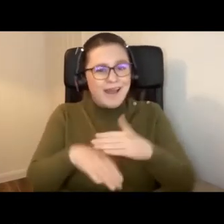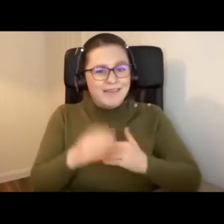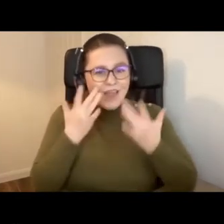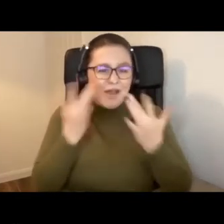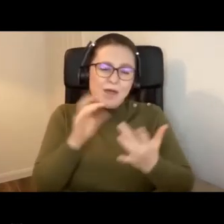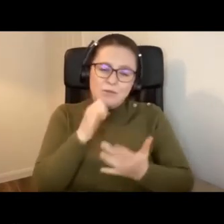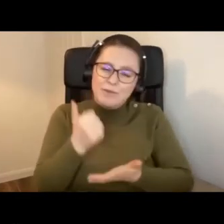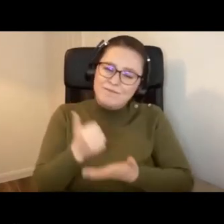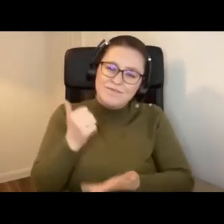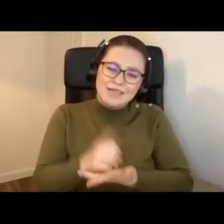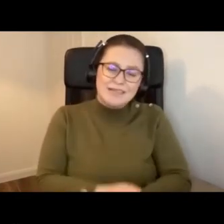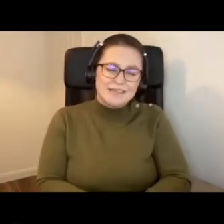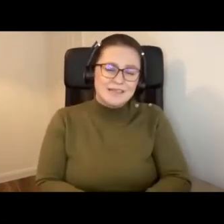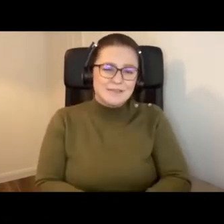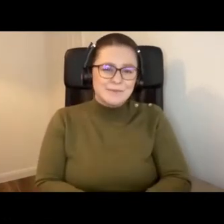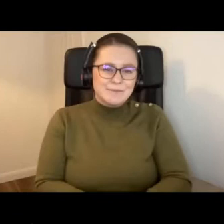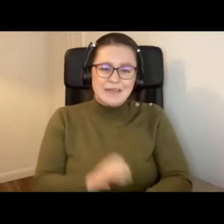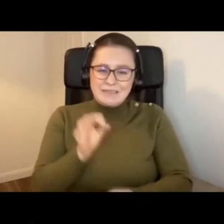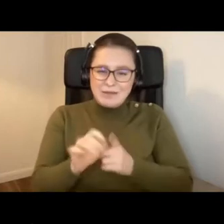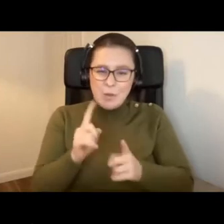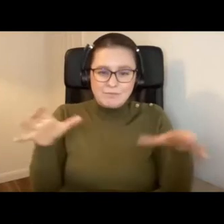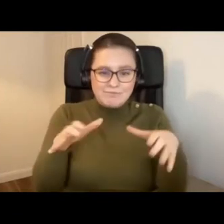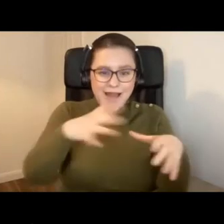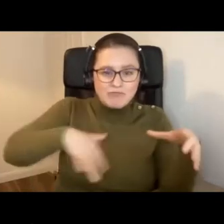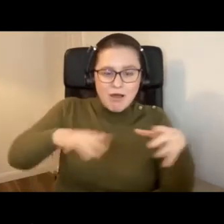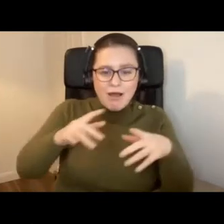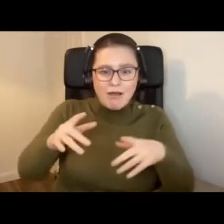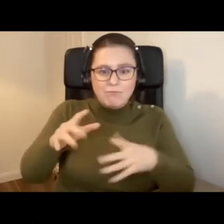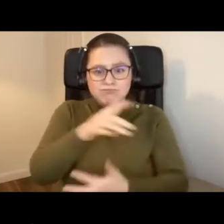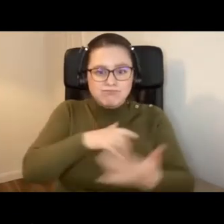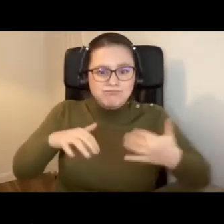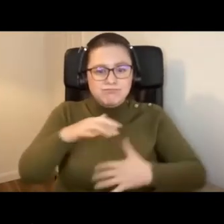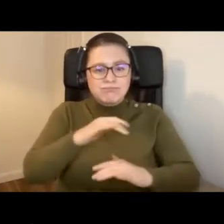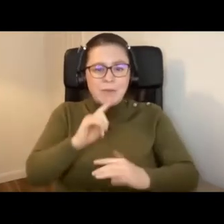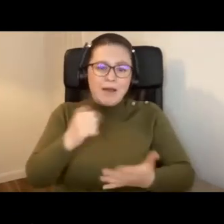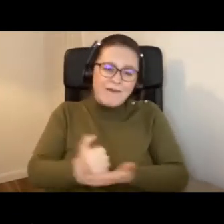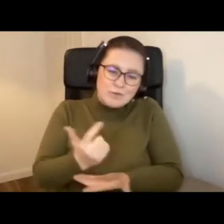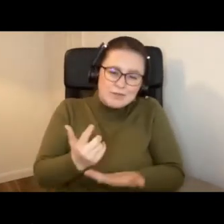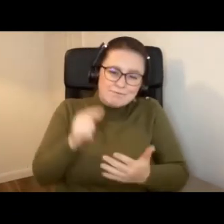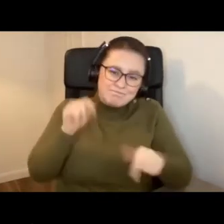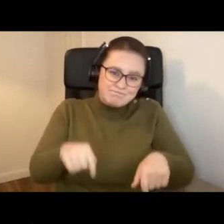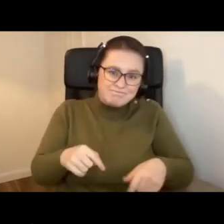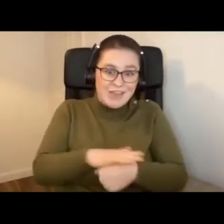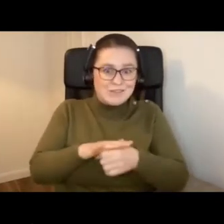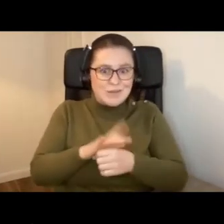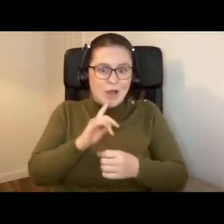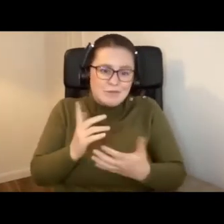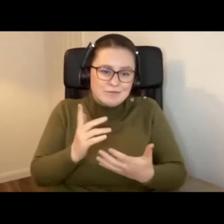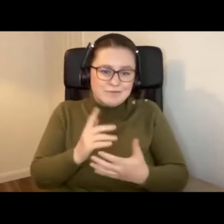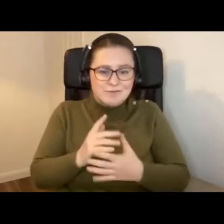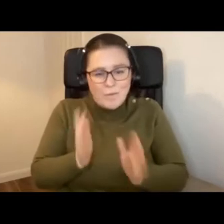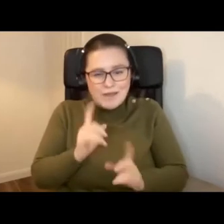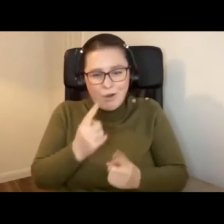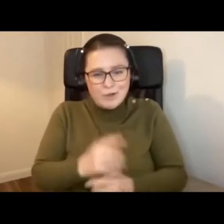in one space, but unfortunately, we are where we are, and we have technology to help us out.